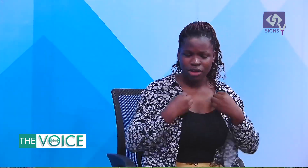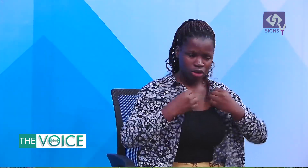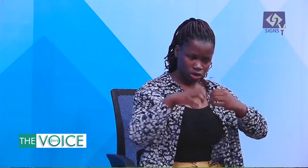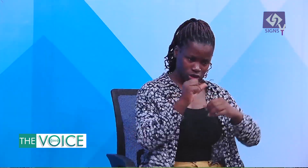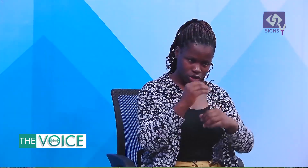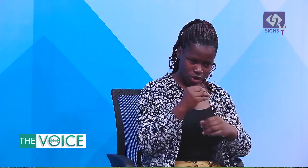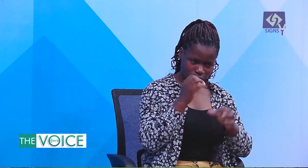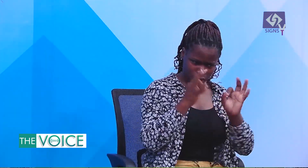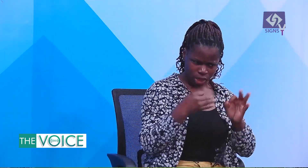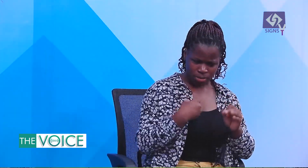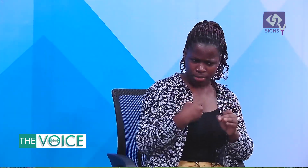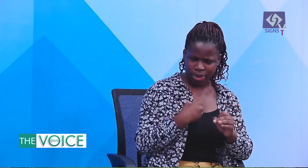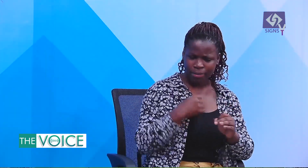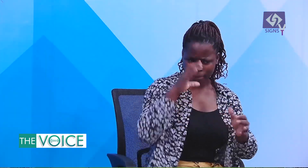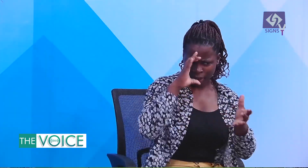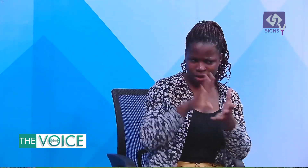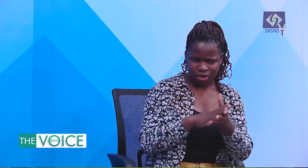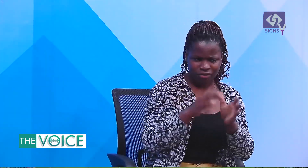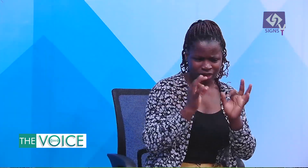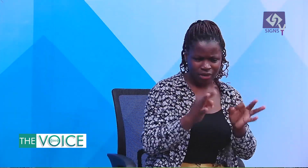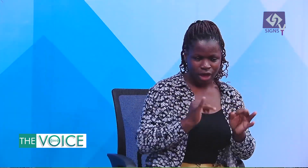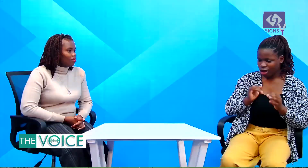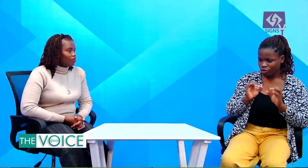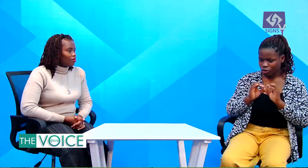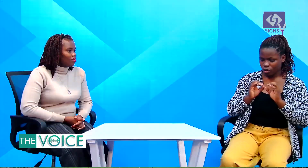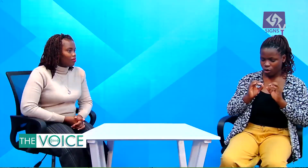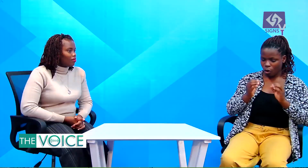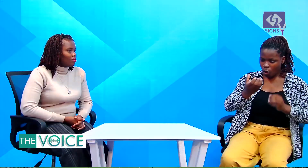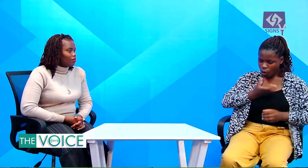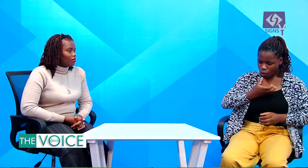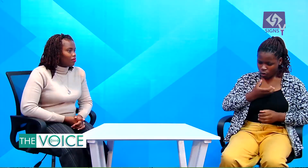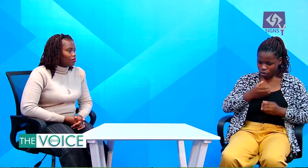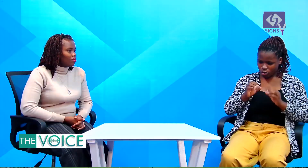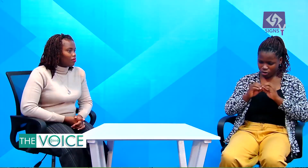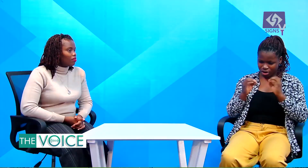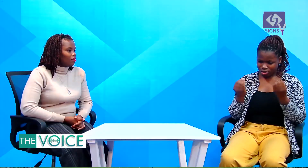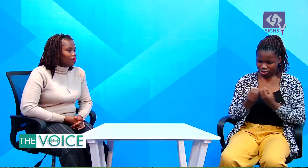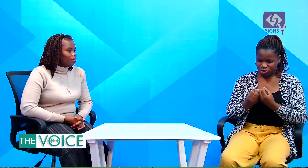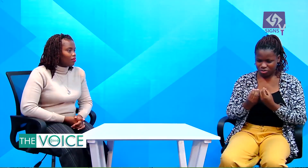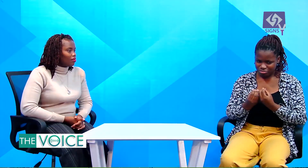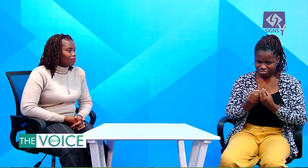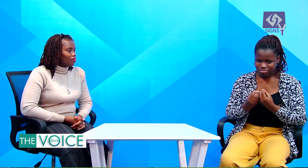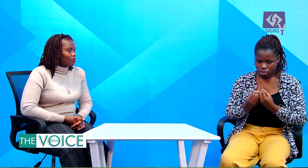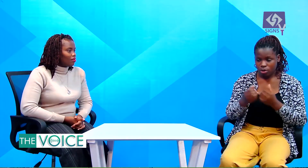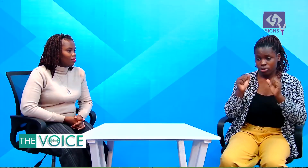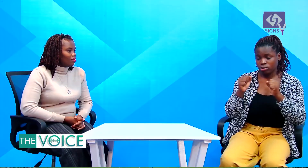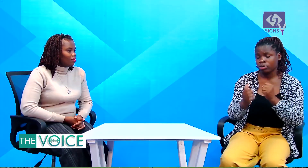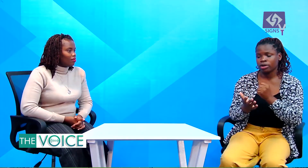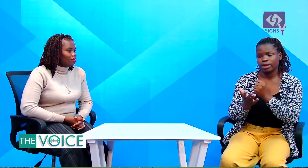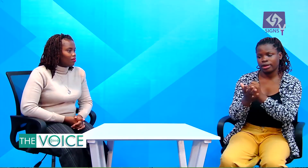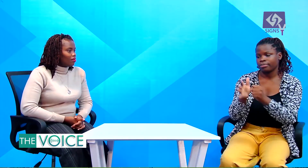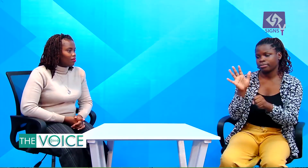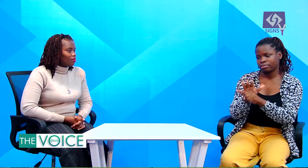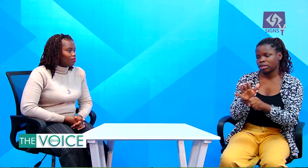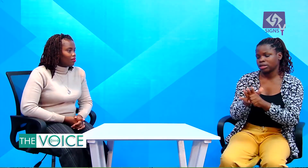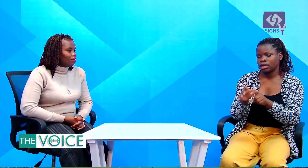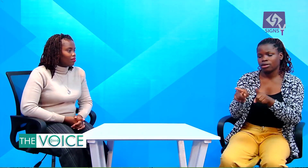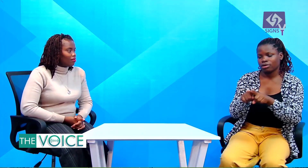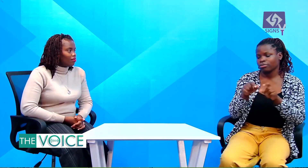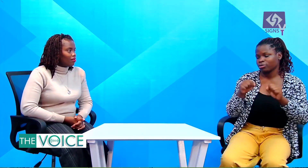similar challenges in different ways. So for me, I hope to own my own organization that is